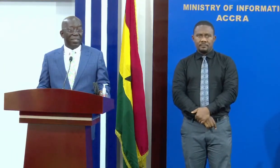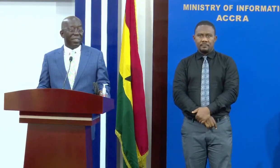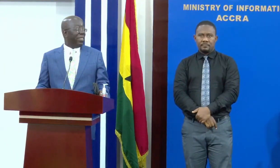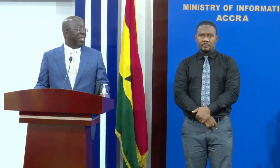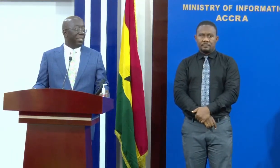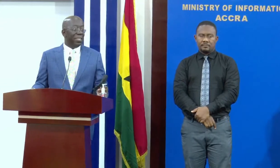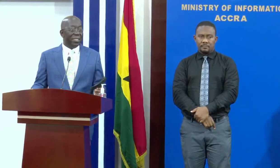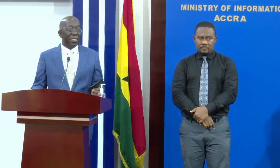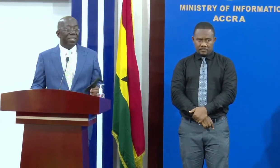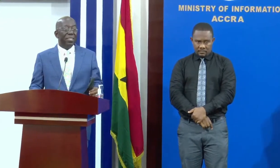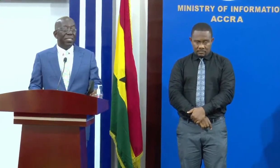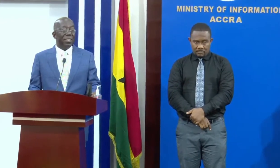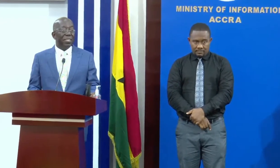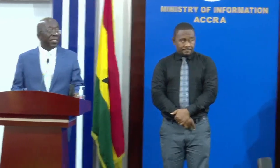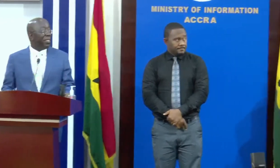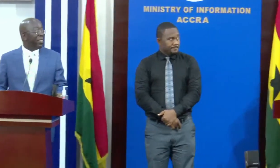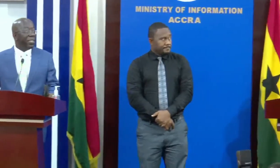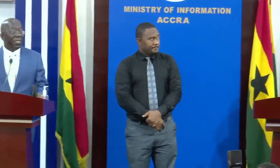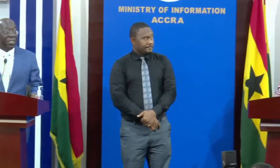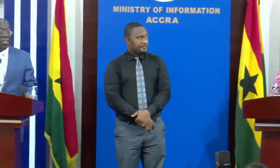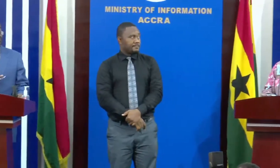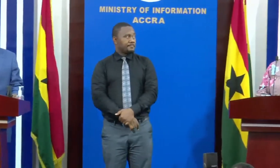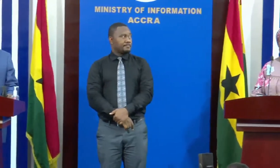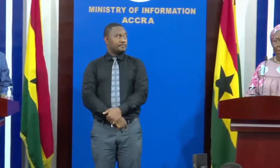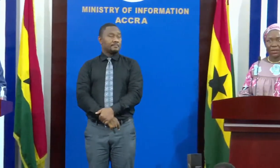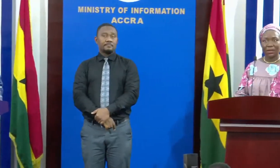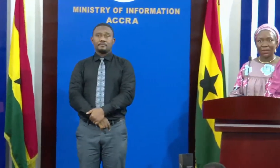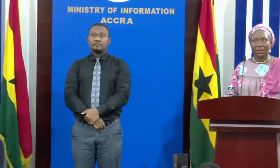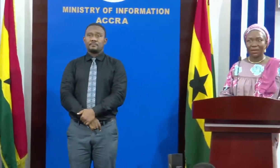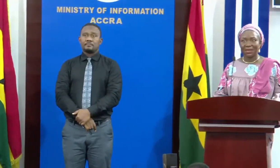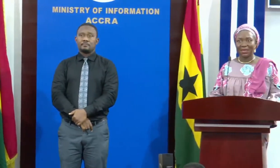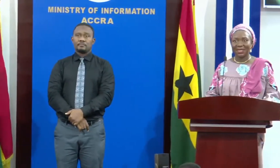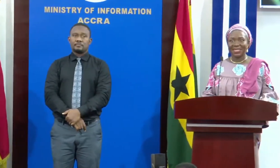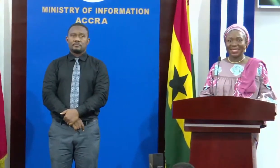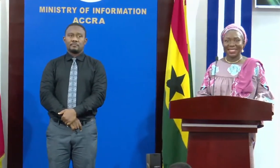Thank you so much, Doc. Okay. Nana, I have a question.